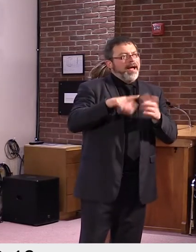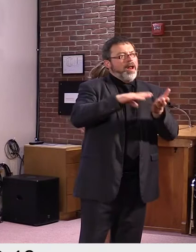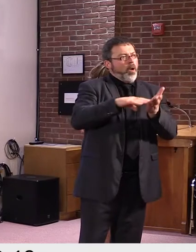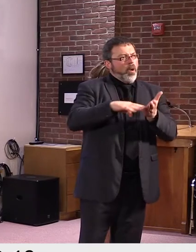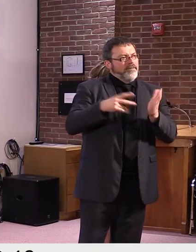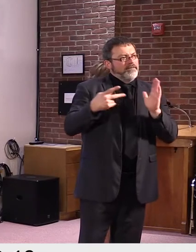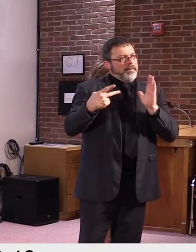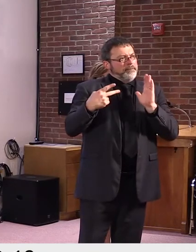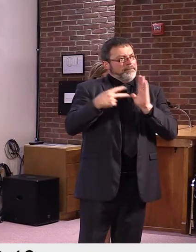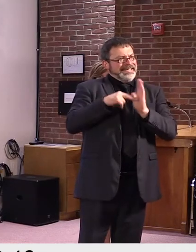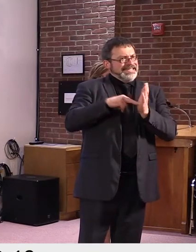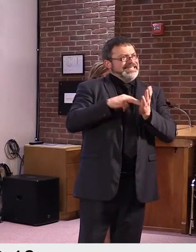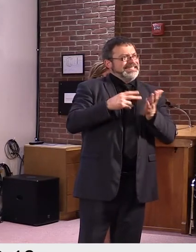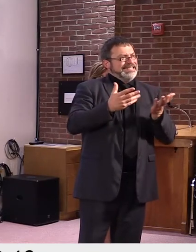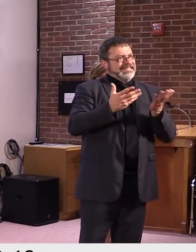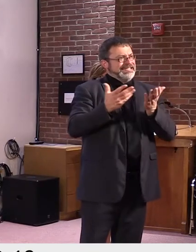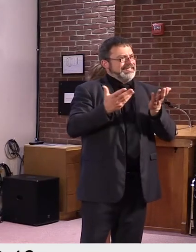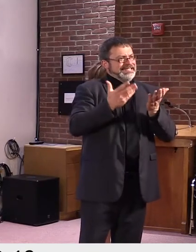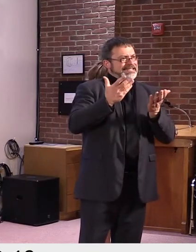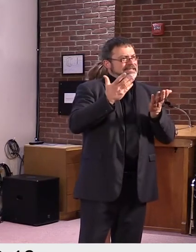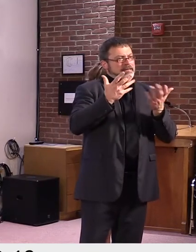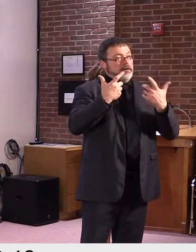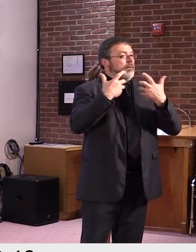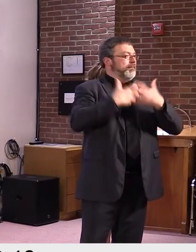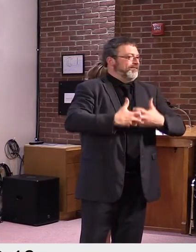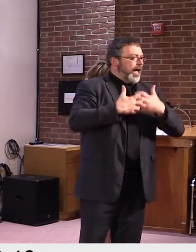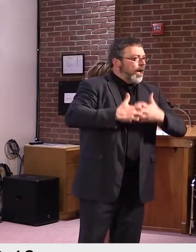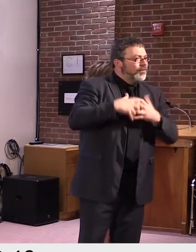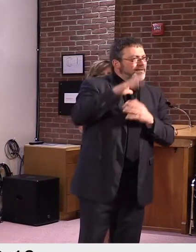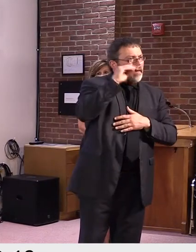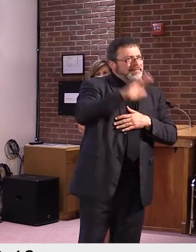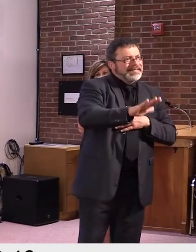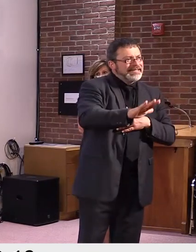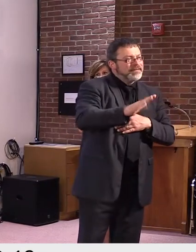Tough manufacturing or office jobs fold?